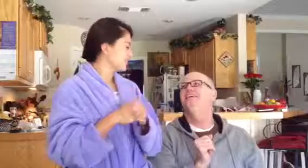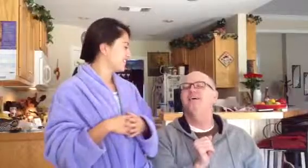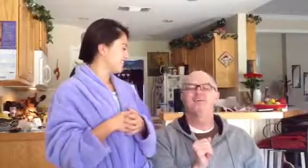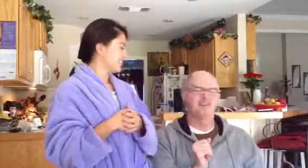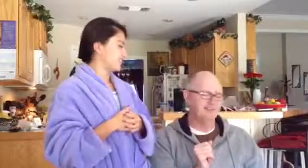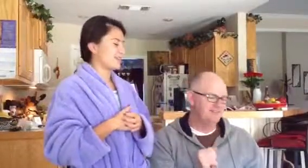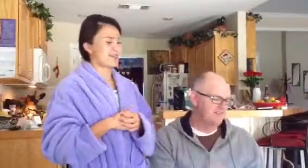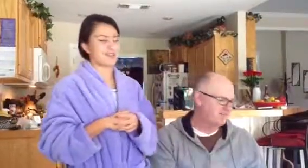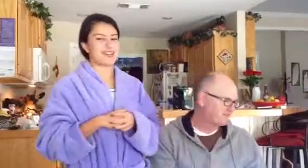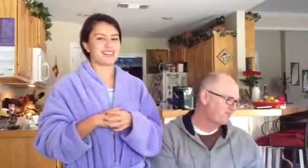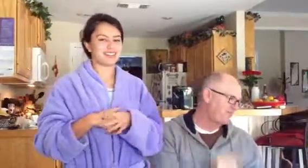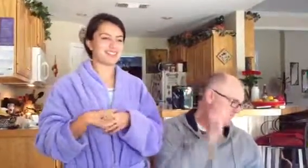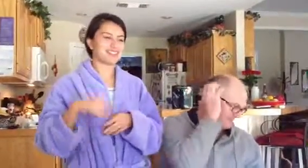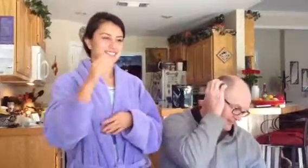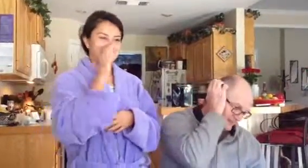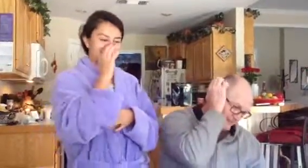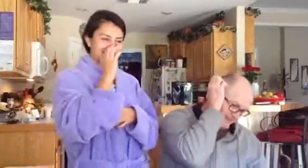Okay. We're ready right now. All right.